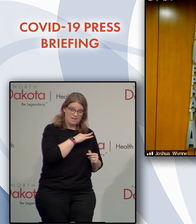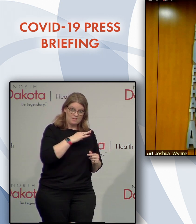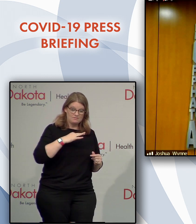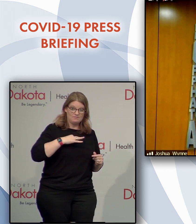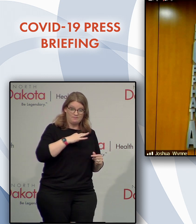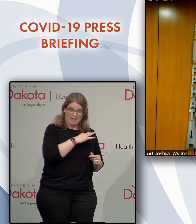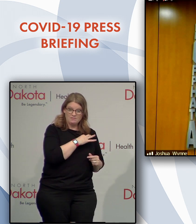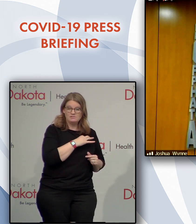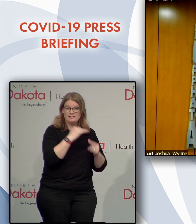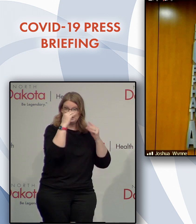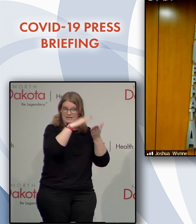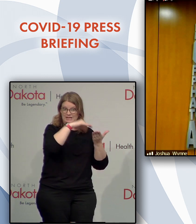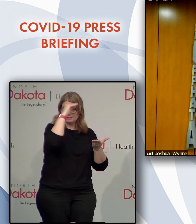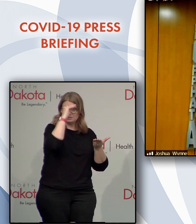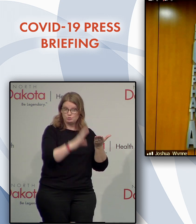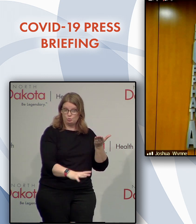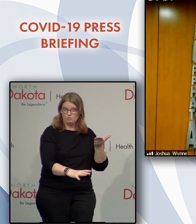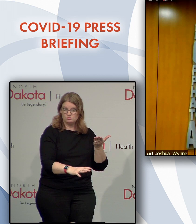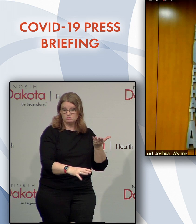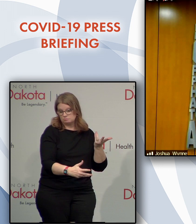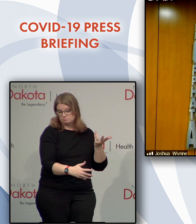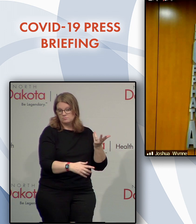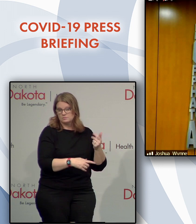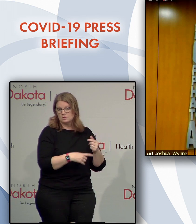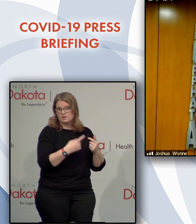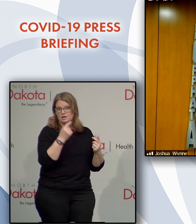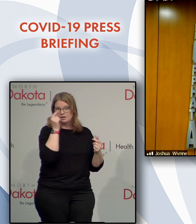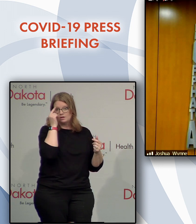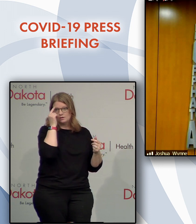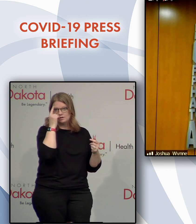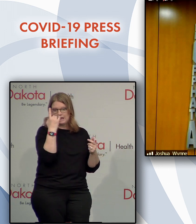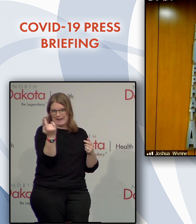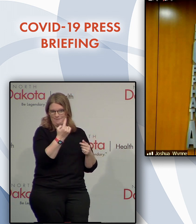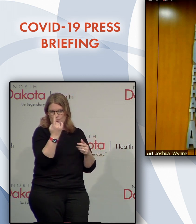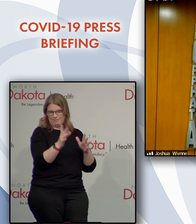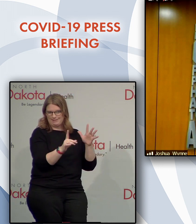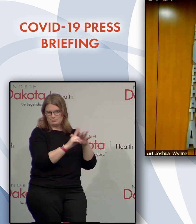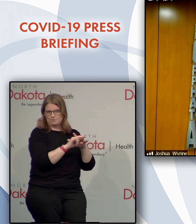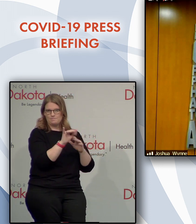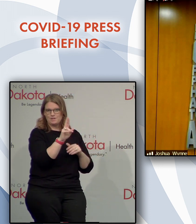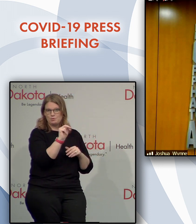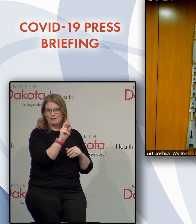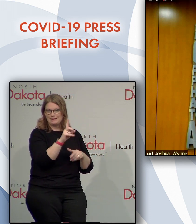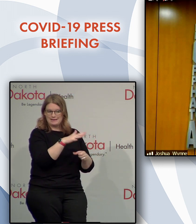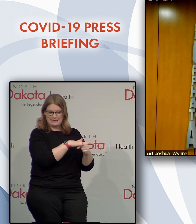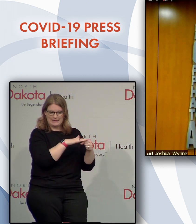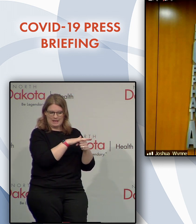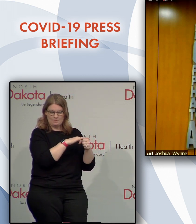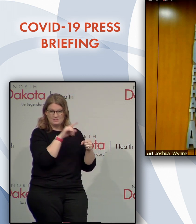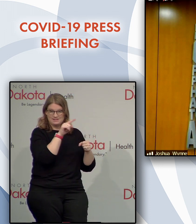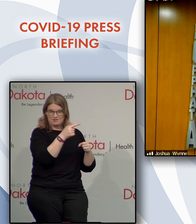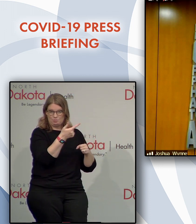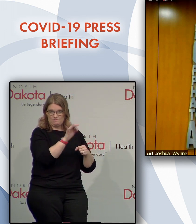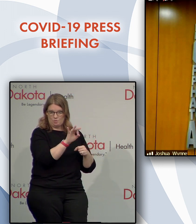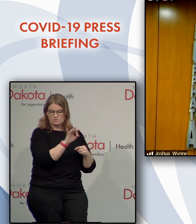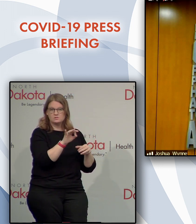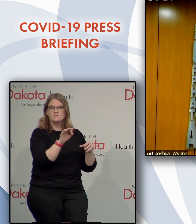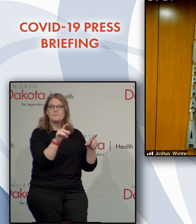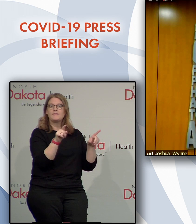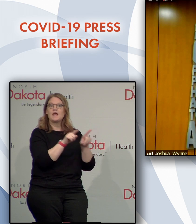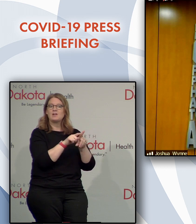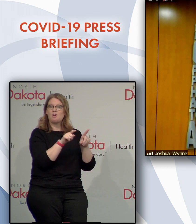and students for everyone who is on the UND campus in Grand Forks, and to do it